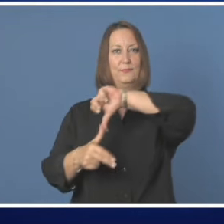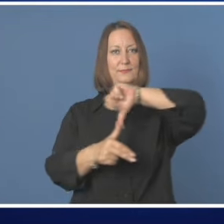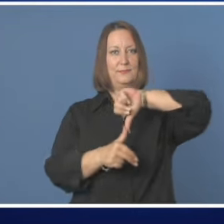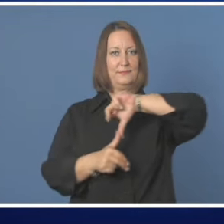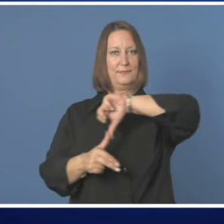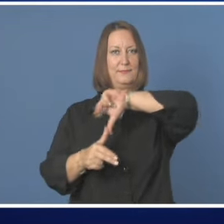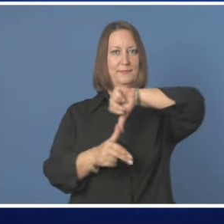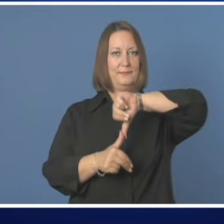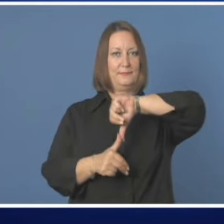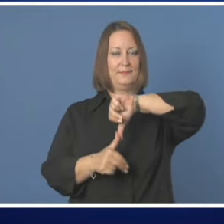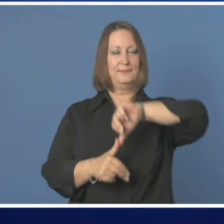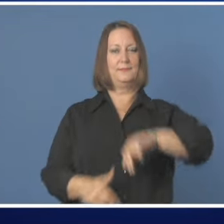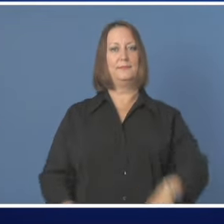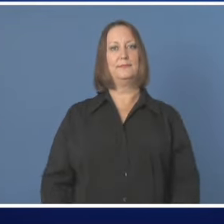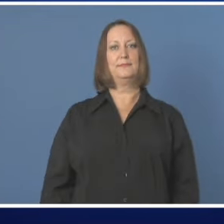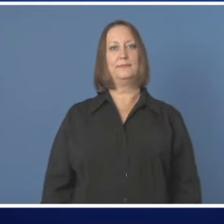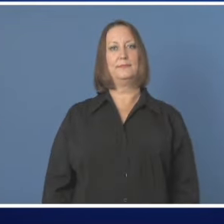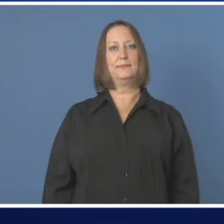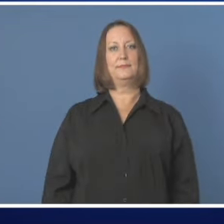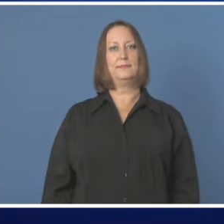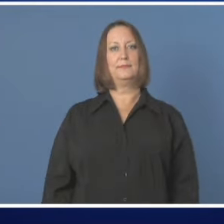Hurricanes.